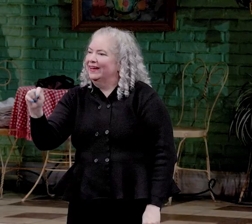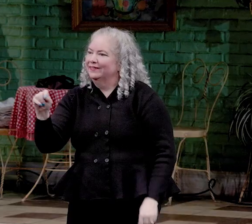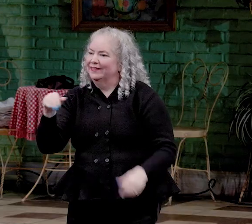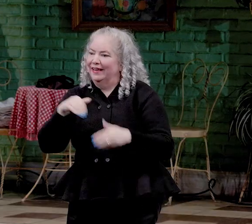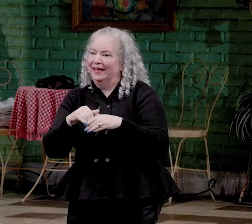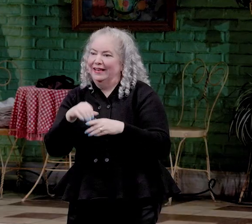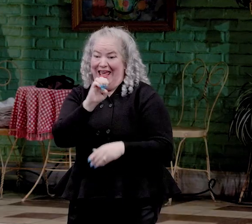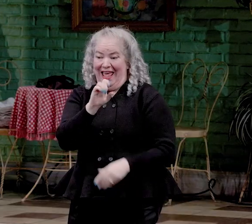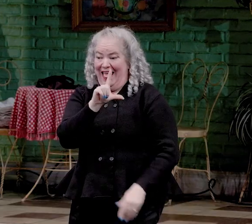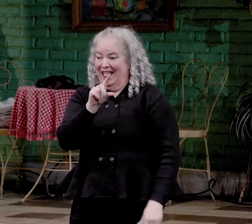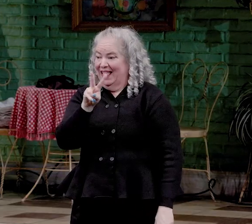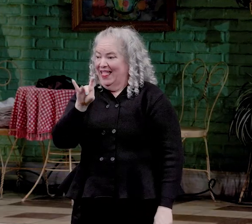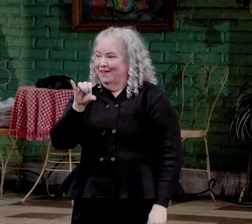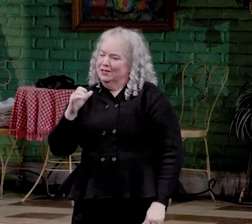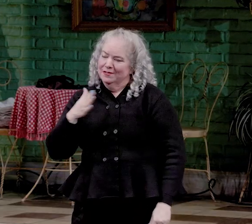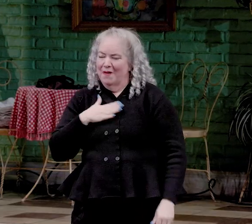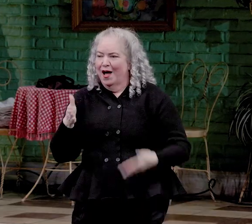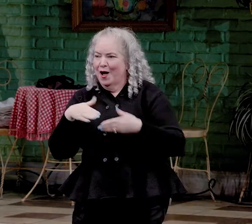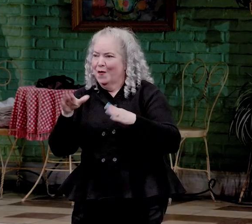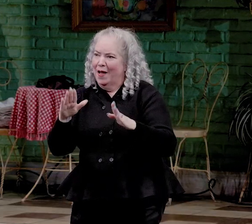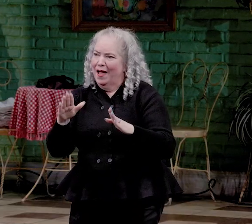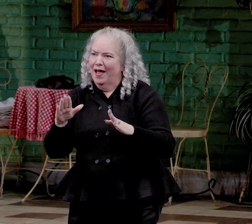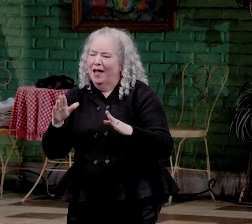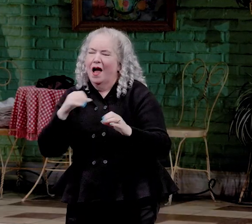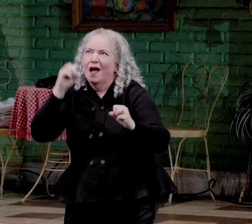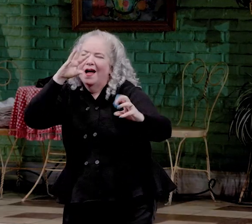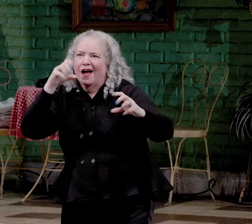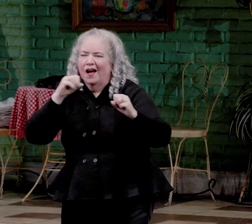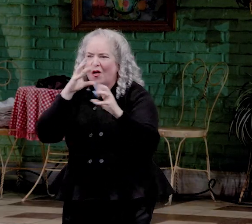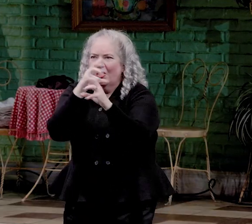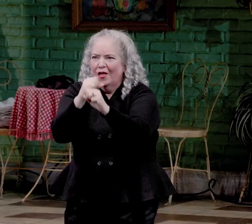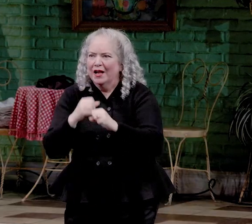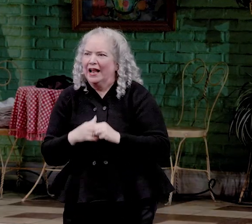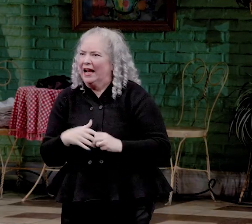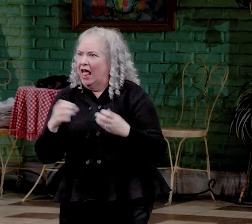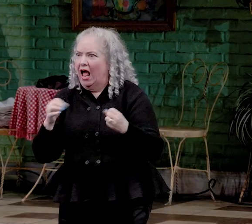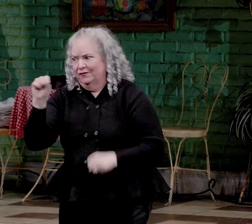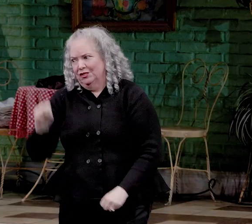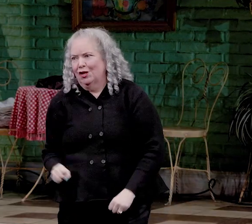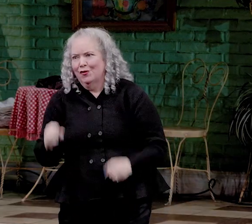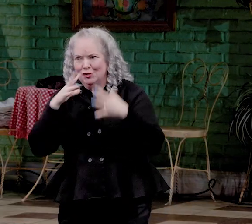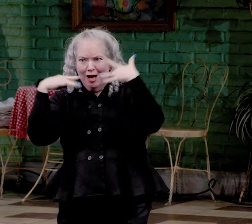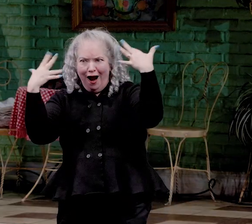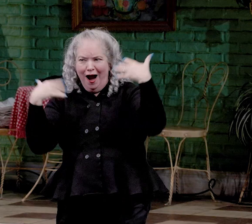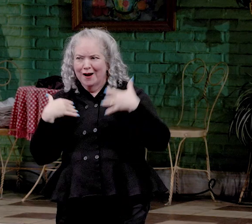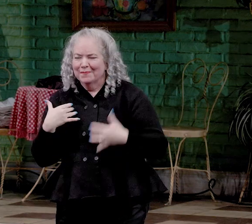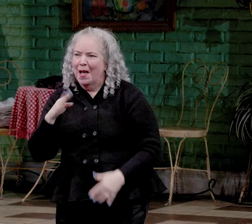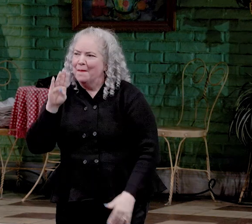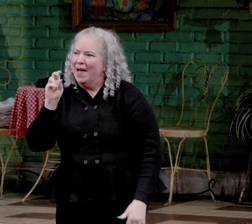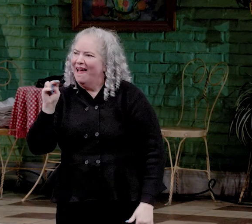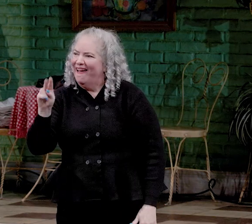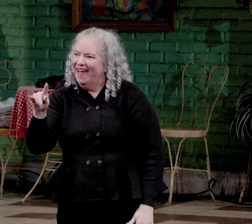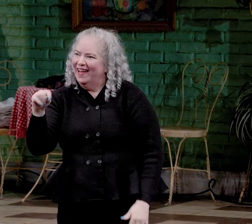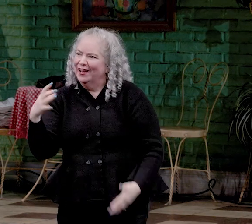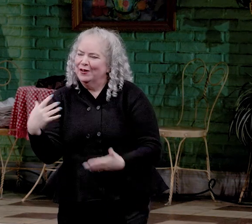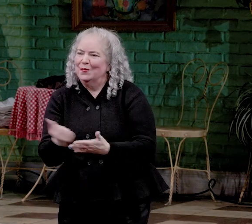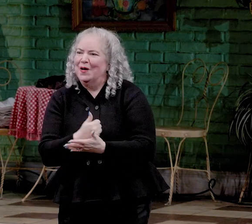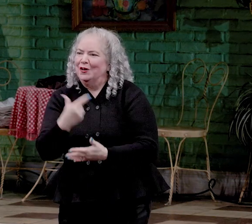My Way. Magnetic, authentic, and radiating with Southern charm, Bennett is the winner of